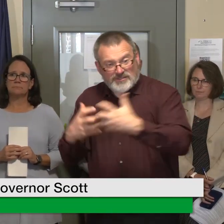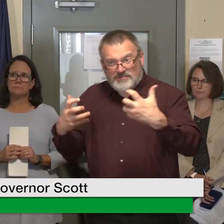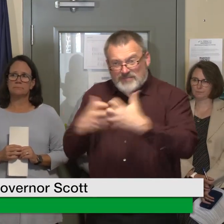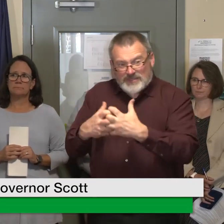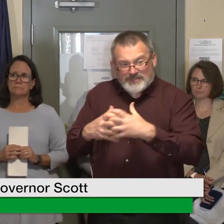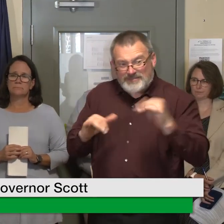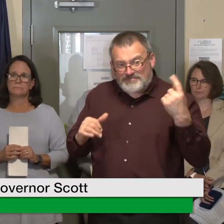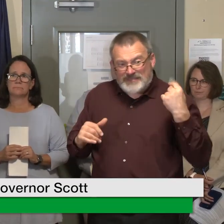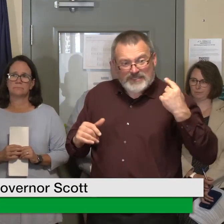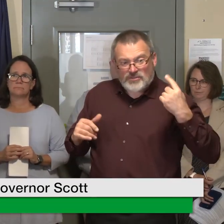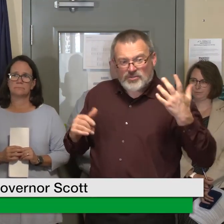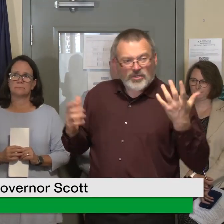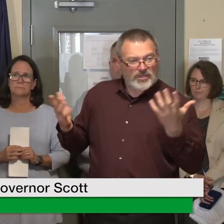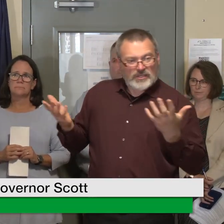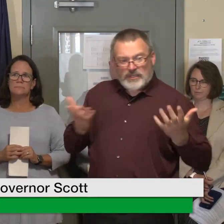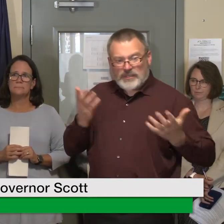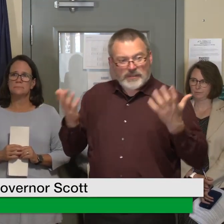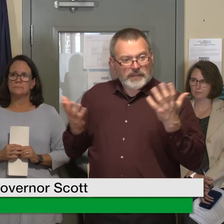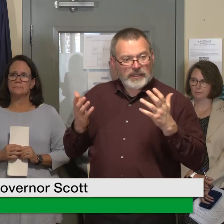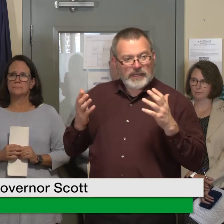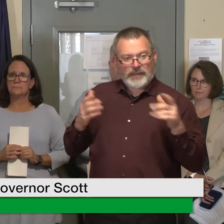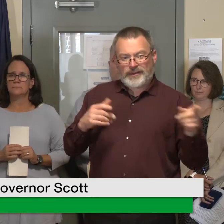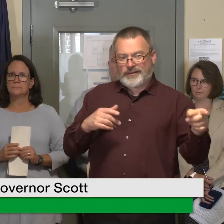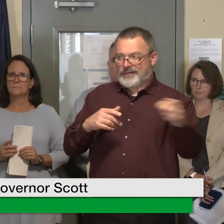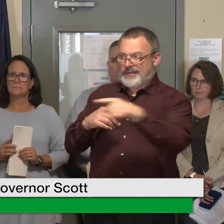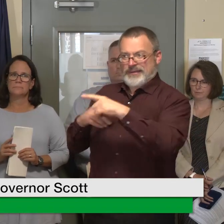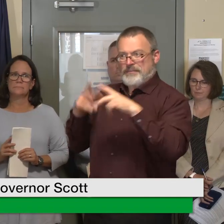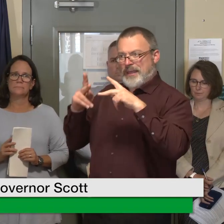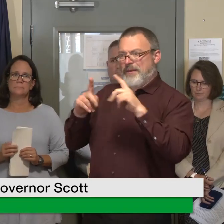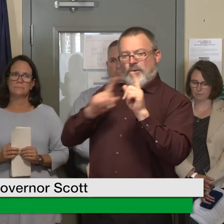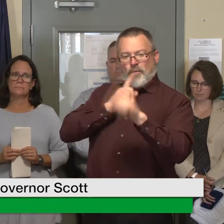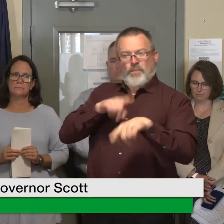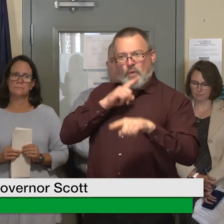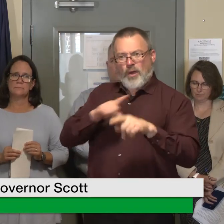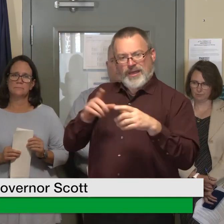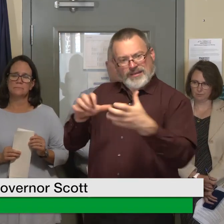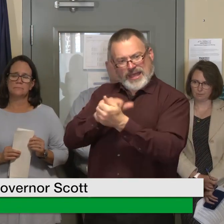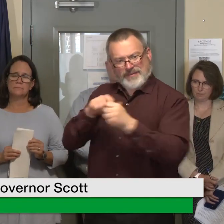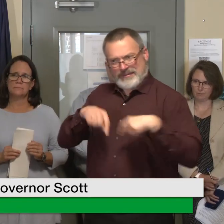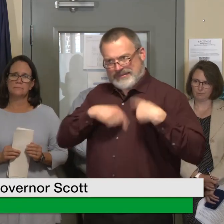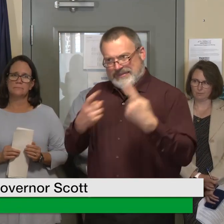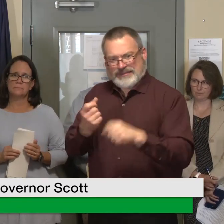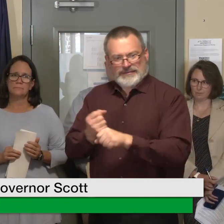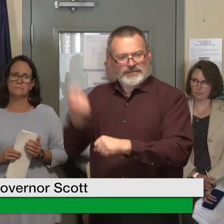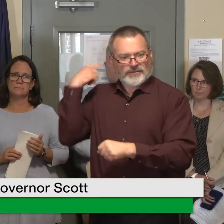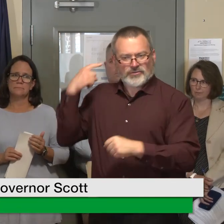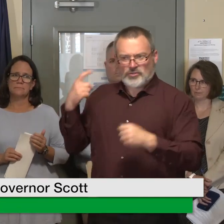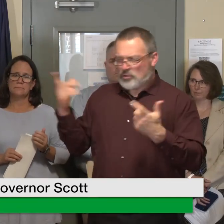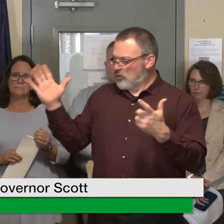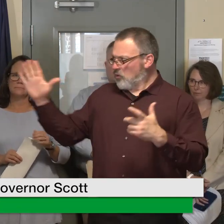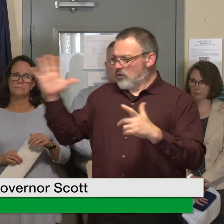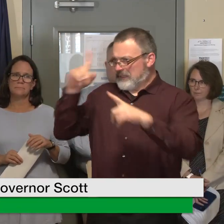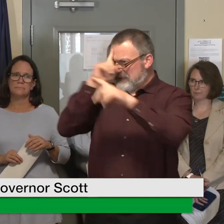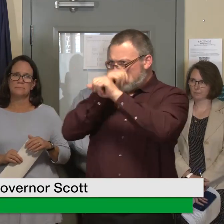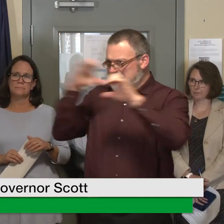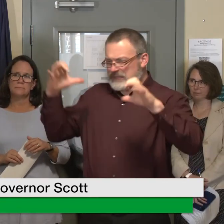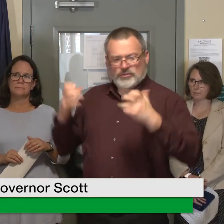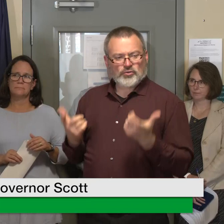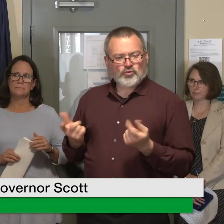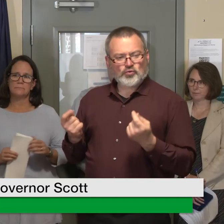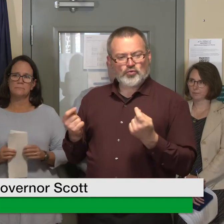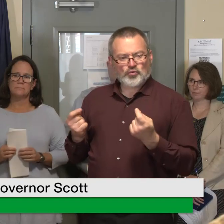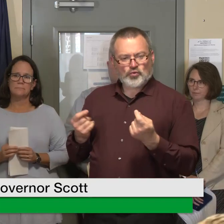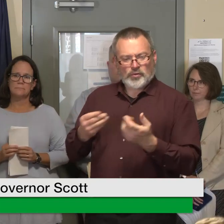know. People are still reporting damage, right? Yeah. But like, what are you expecting this to have? So what effect this will have on this year's budget?